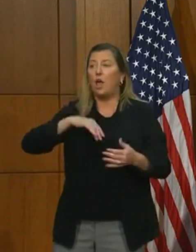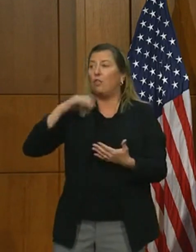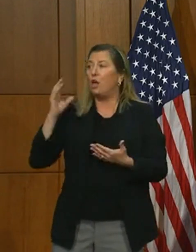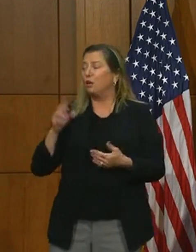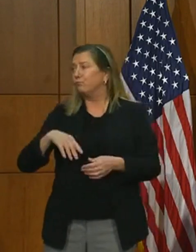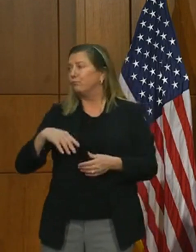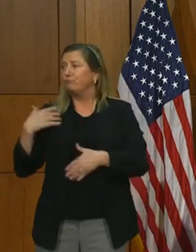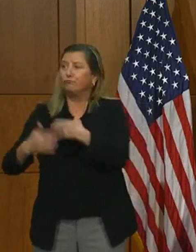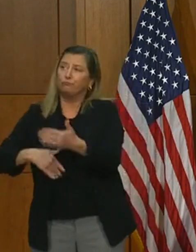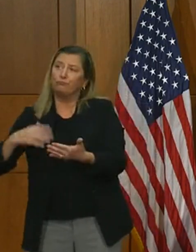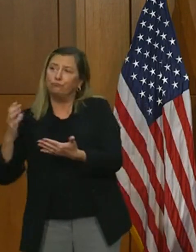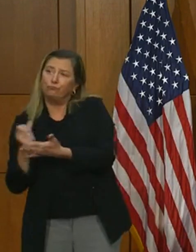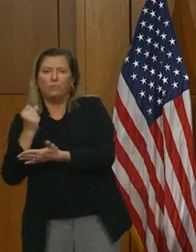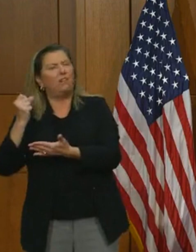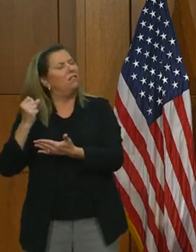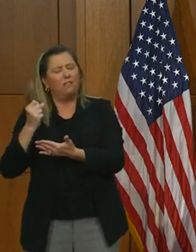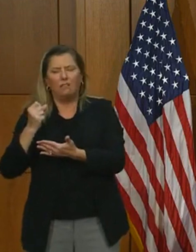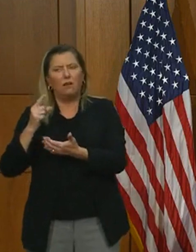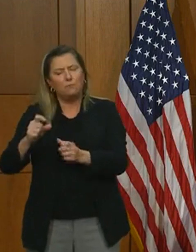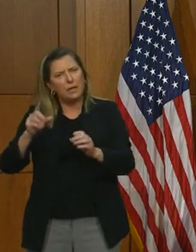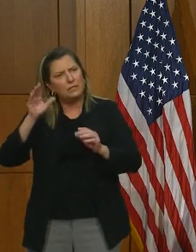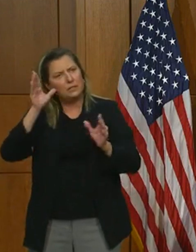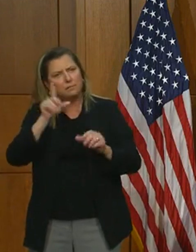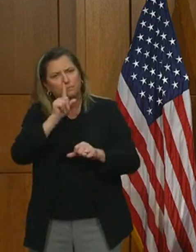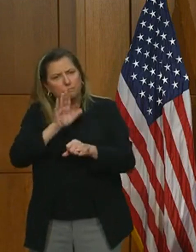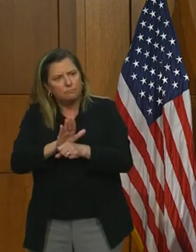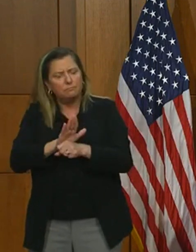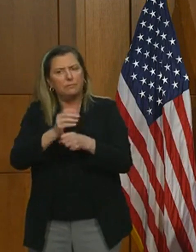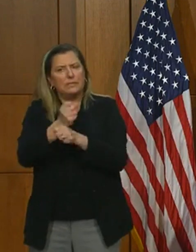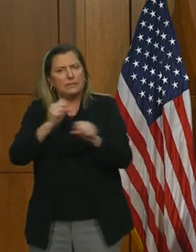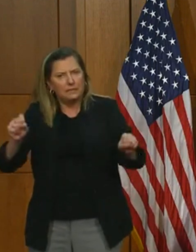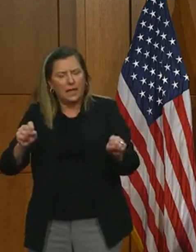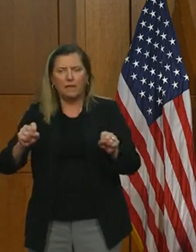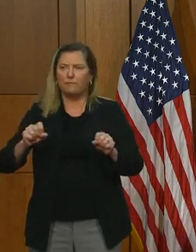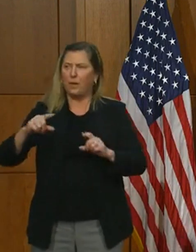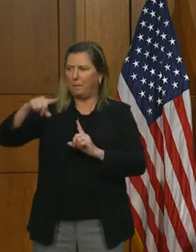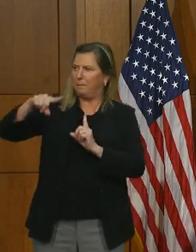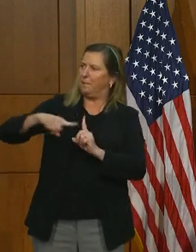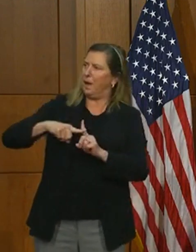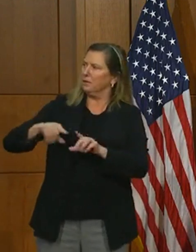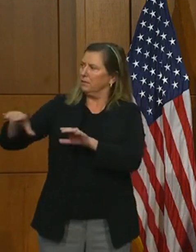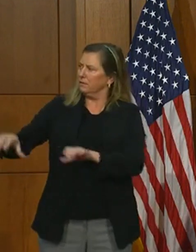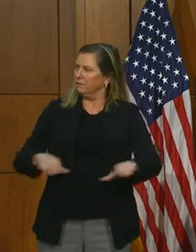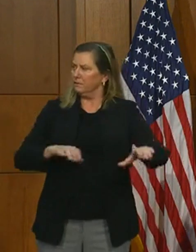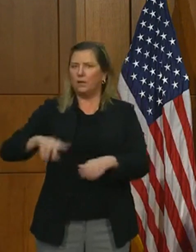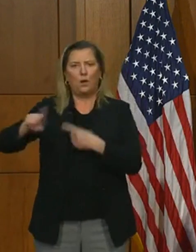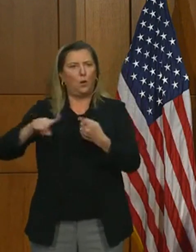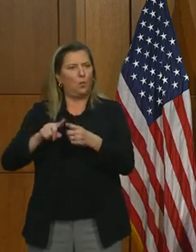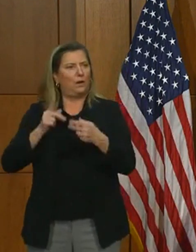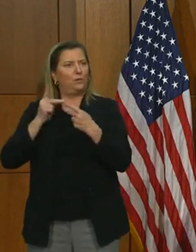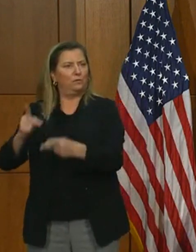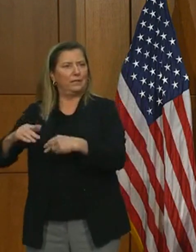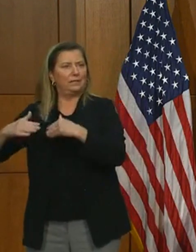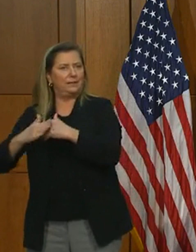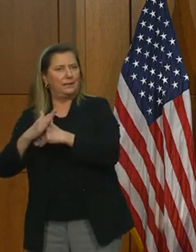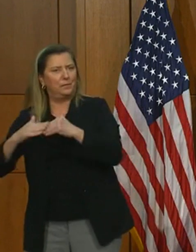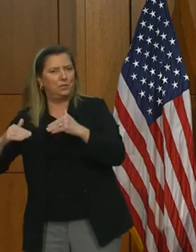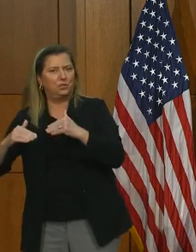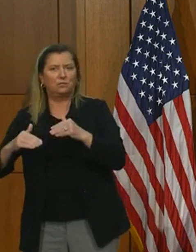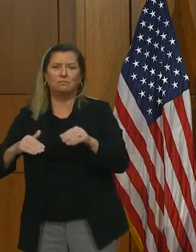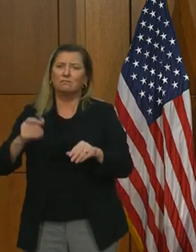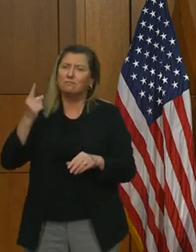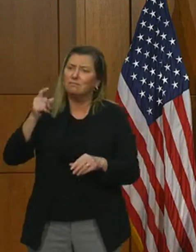and everyone needs to be committed to being safe and proactive when visiting the beaches. And let's remember, this